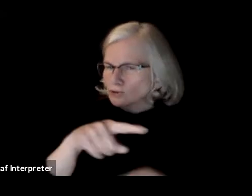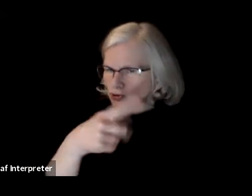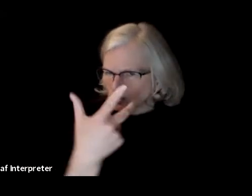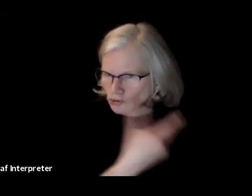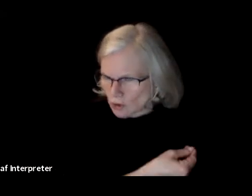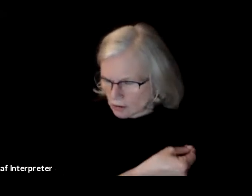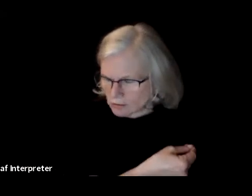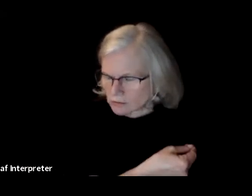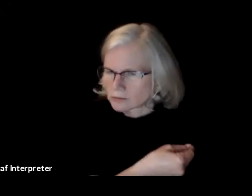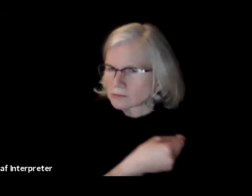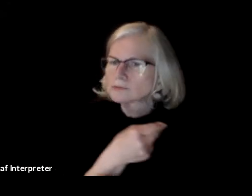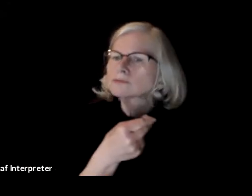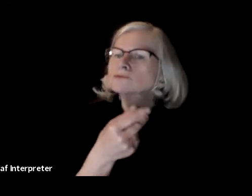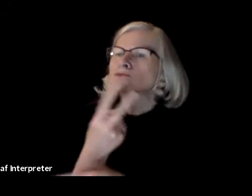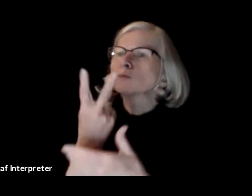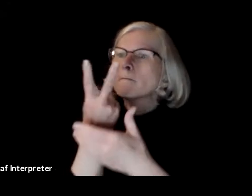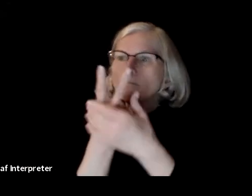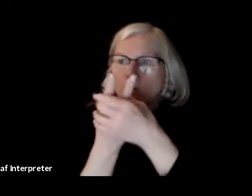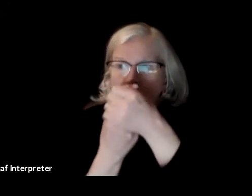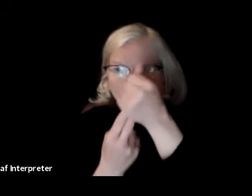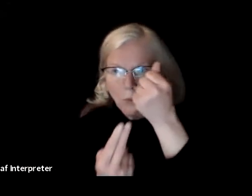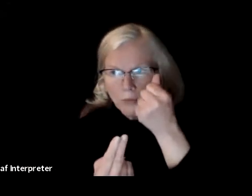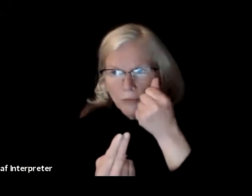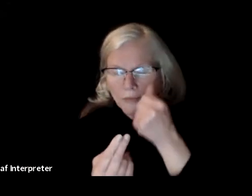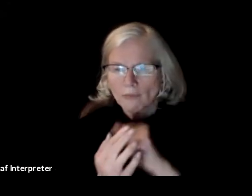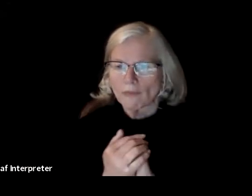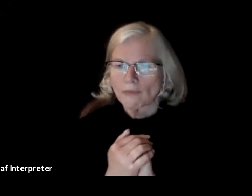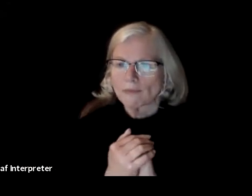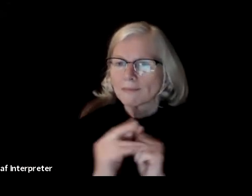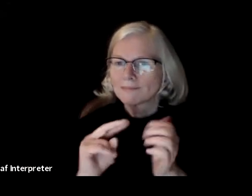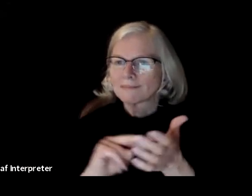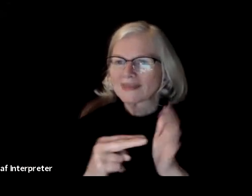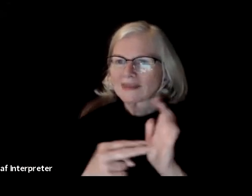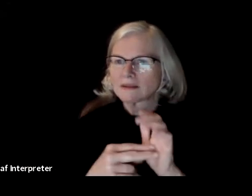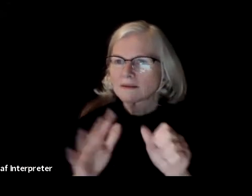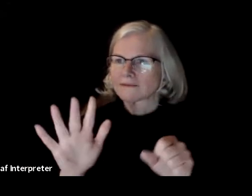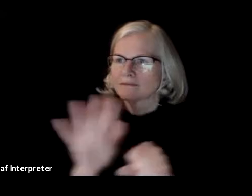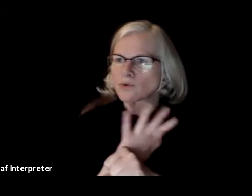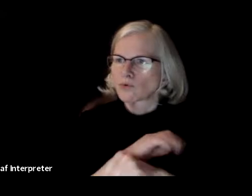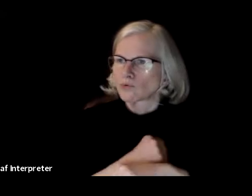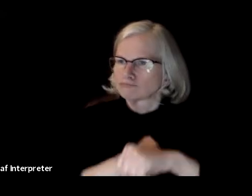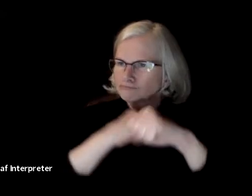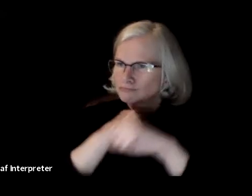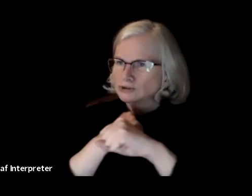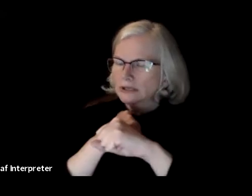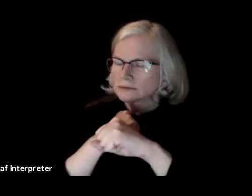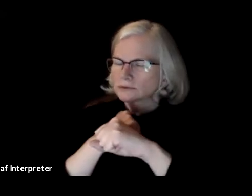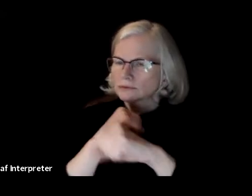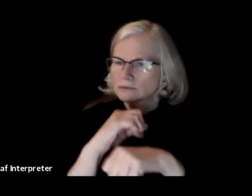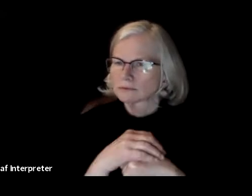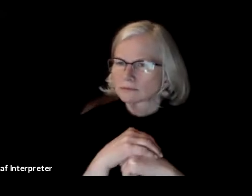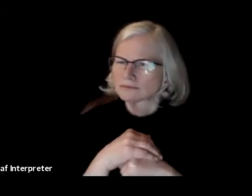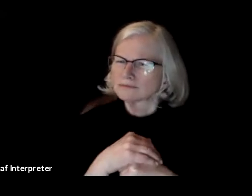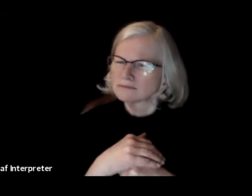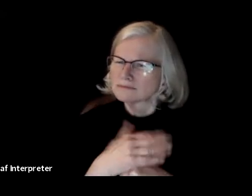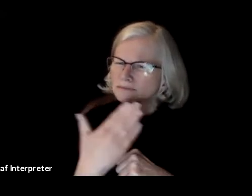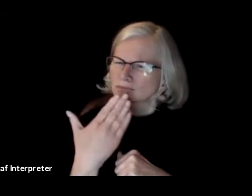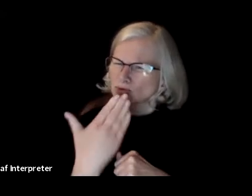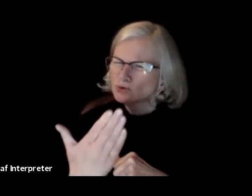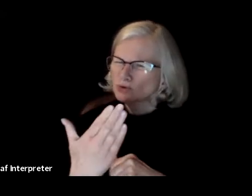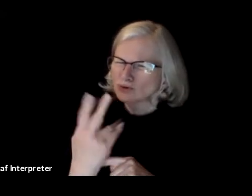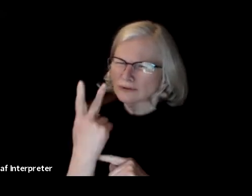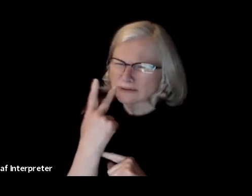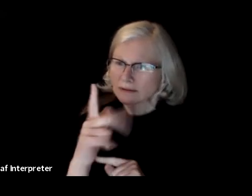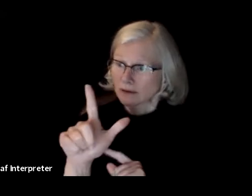2 weeks after their second dose. And it's good to see that the percentage of long-term care staff